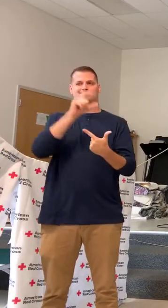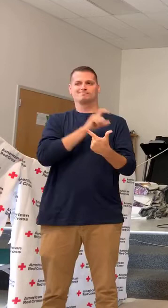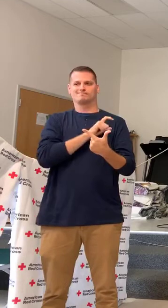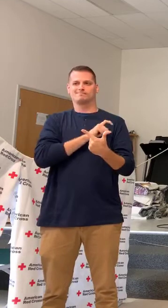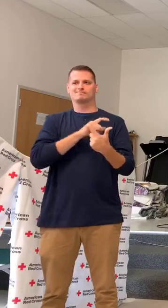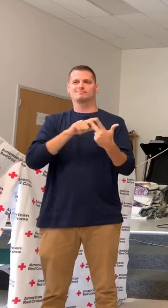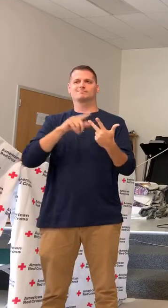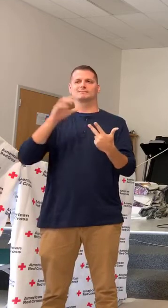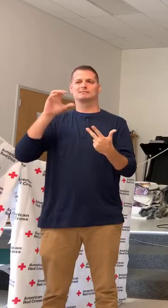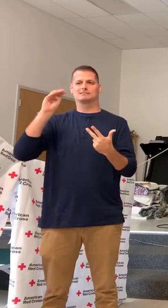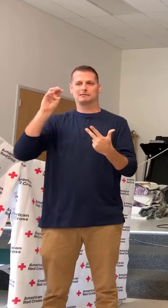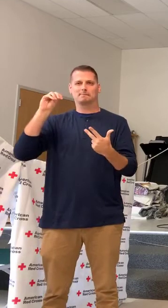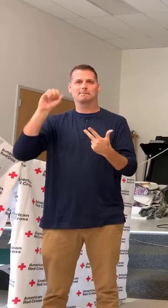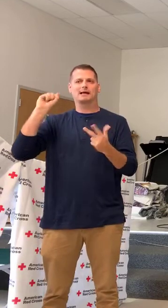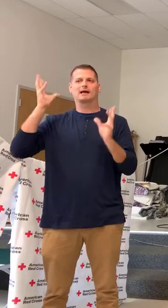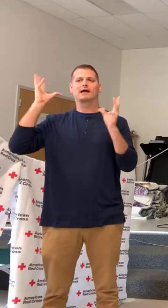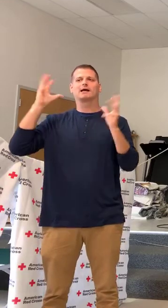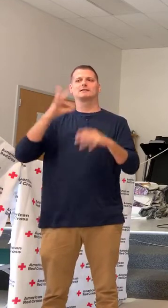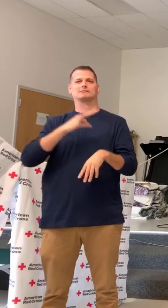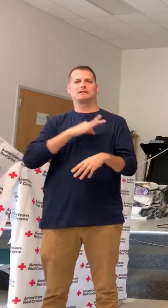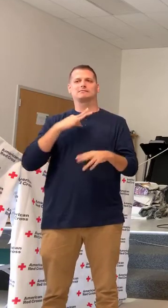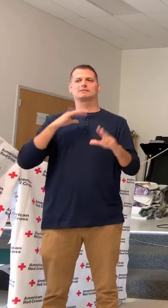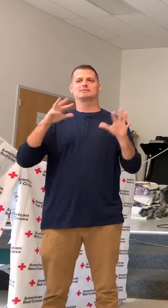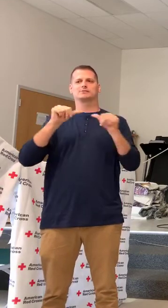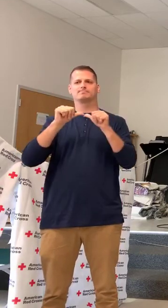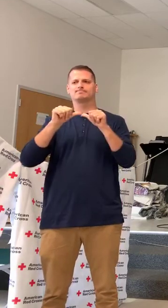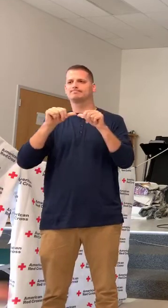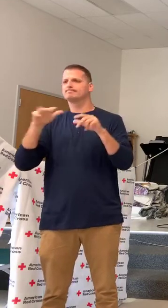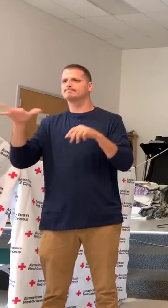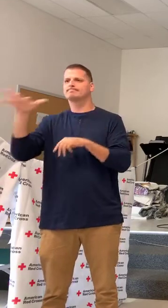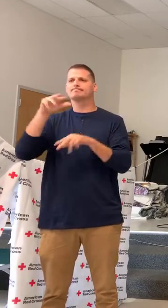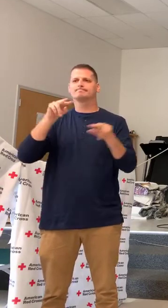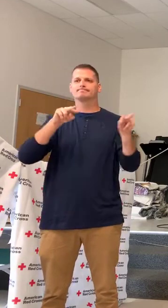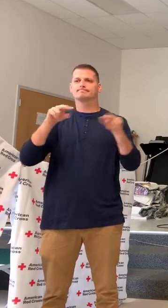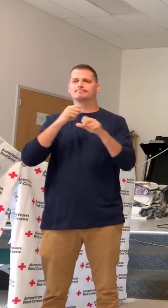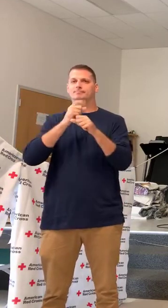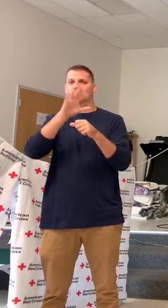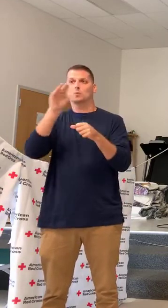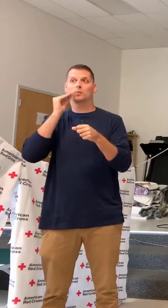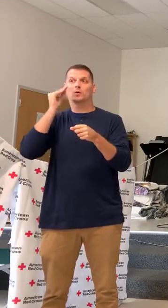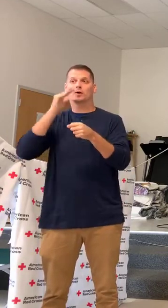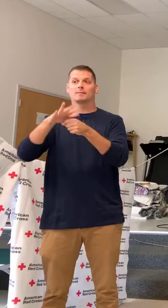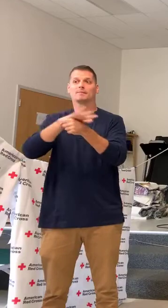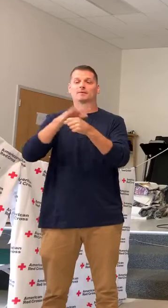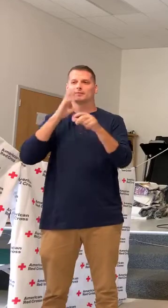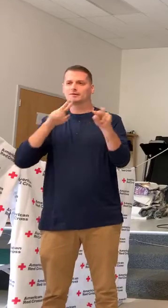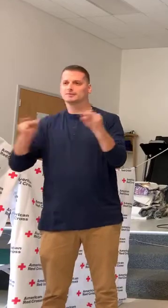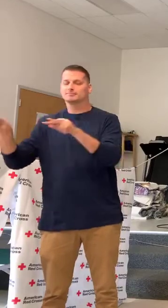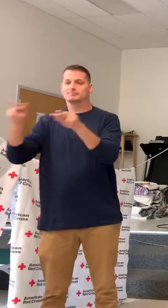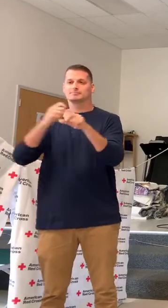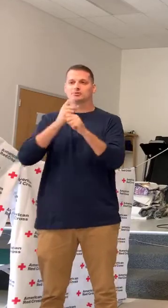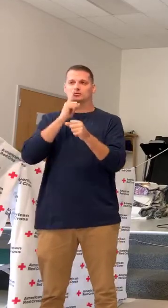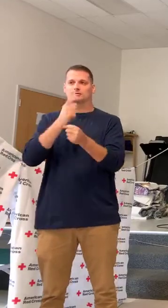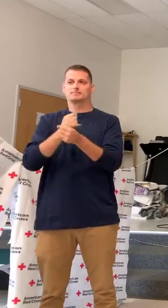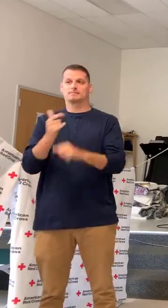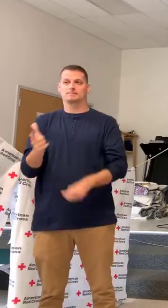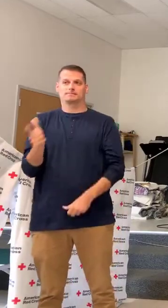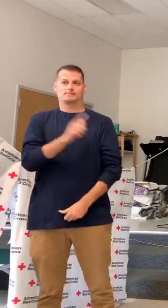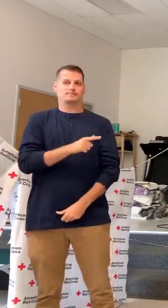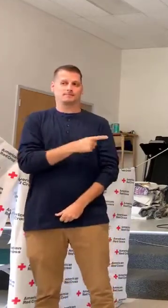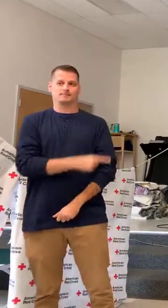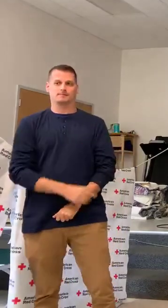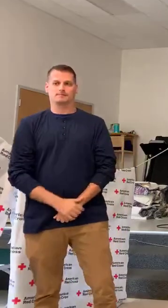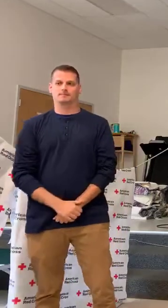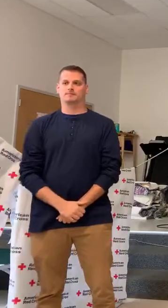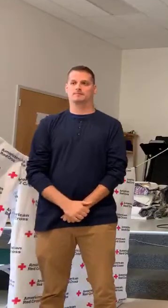your part of the recovery and assessing what you've got. I think we'll turn it over to our next speaker. So, great, thanks, Norm. Okay, we'll be here to answer questions if